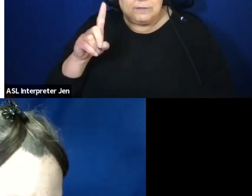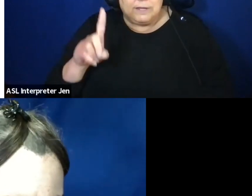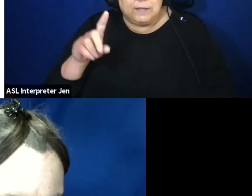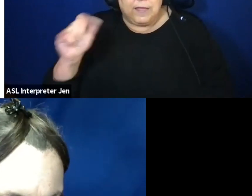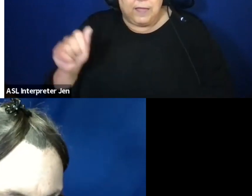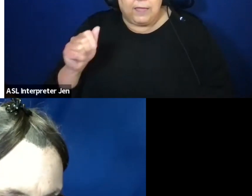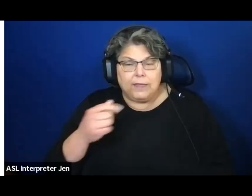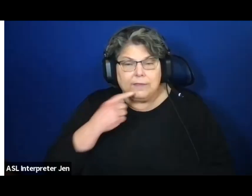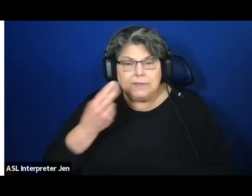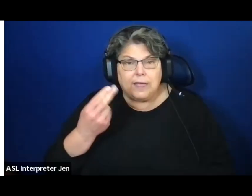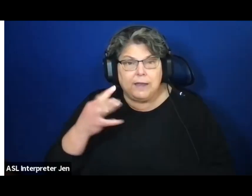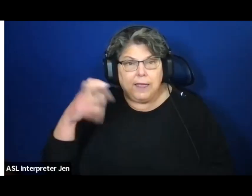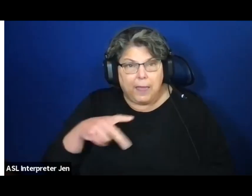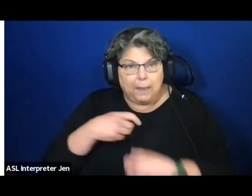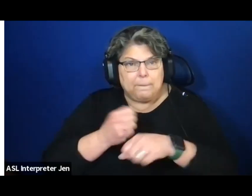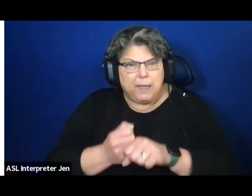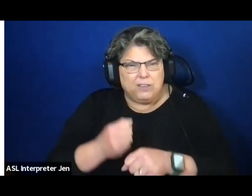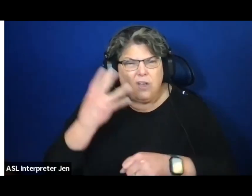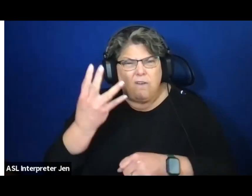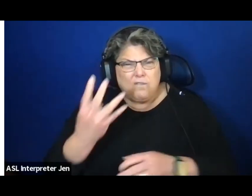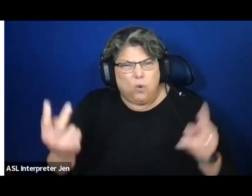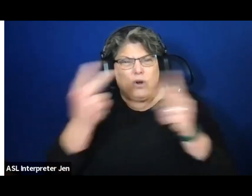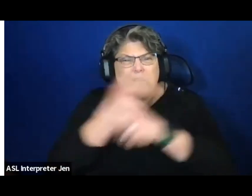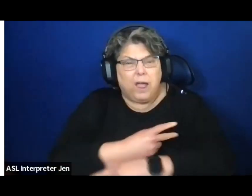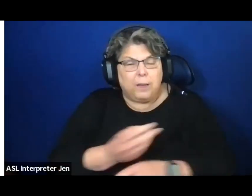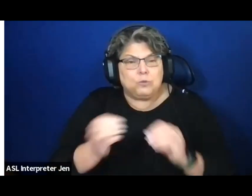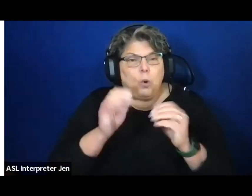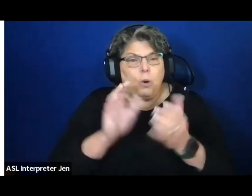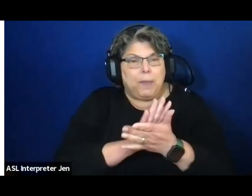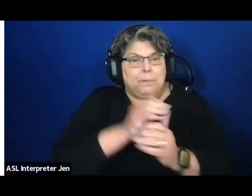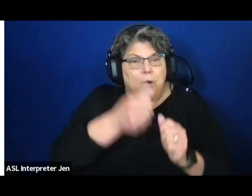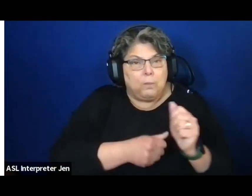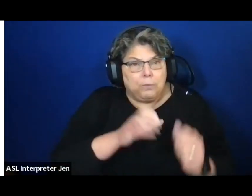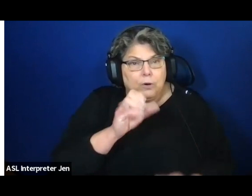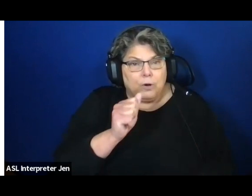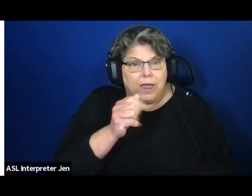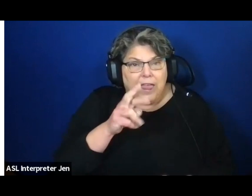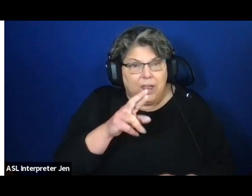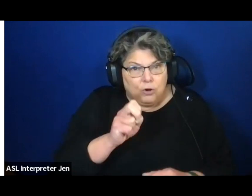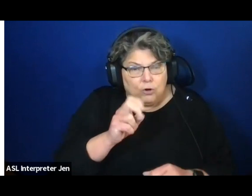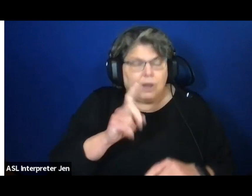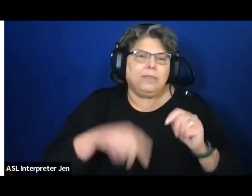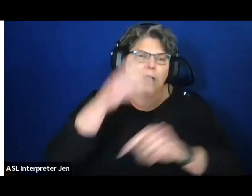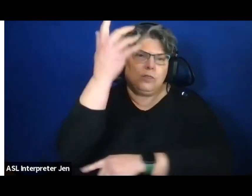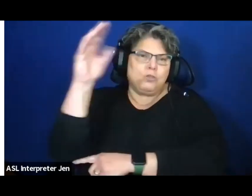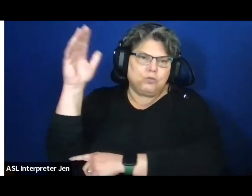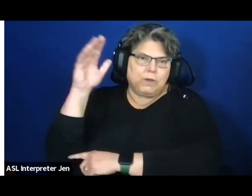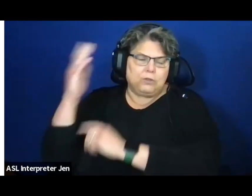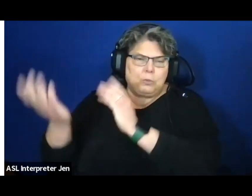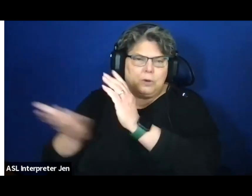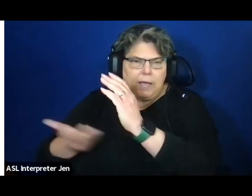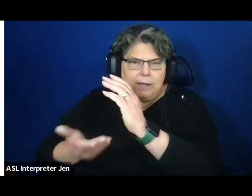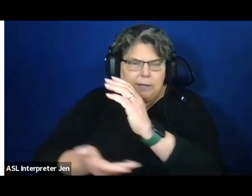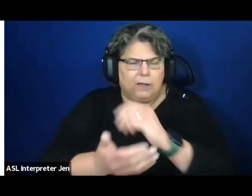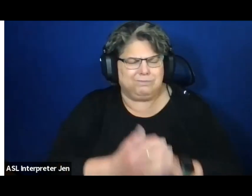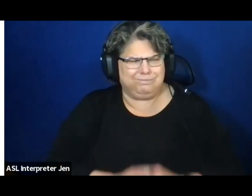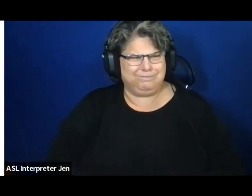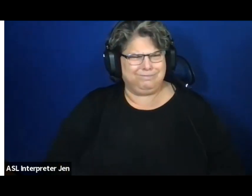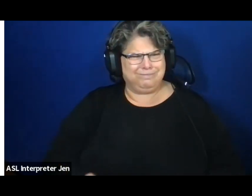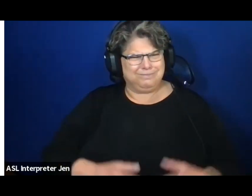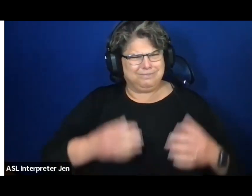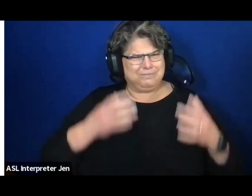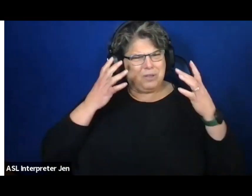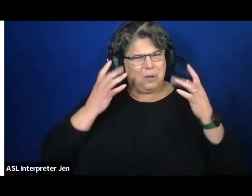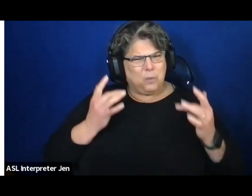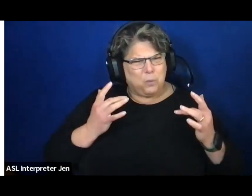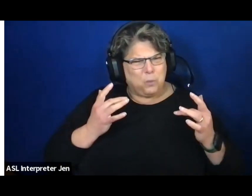produces 4 times more paper per acre than our trees that we're cutting down. Why would you stop growing hemp and start